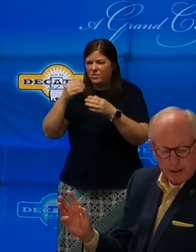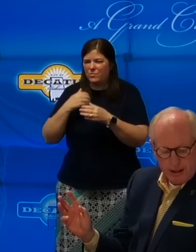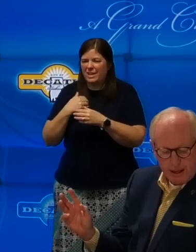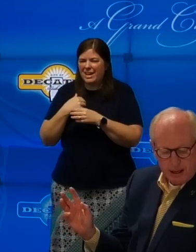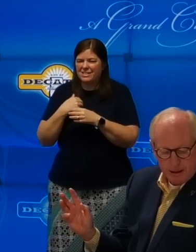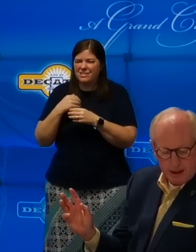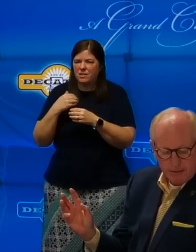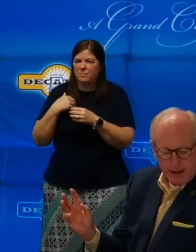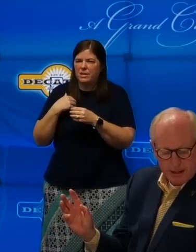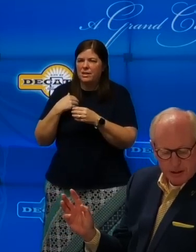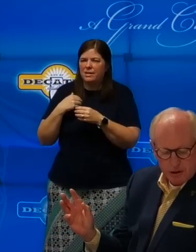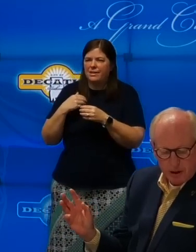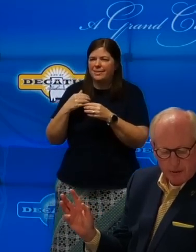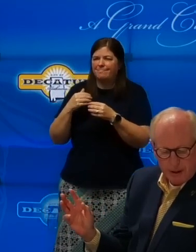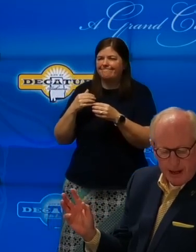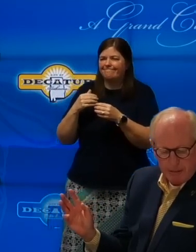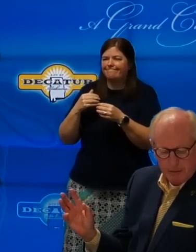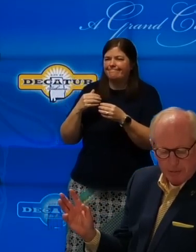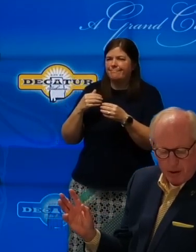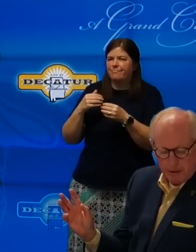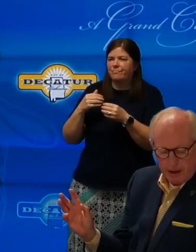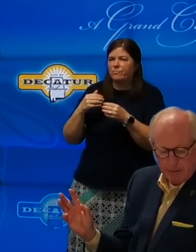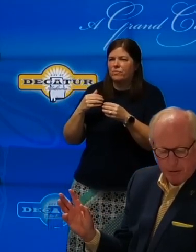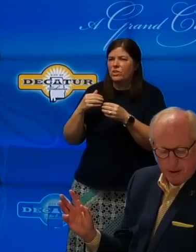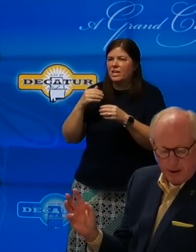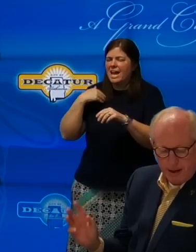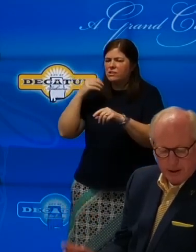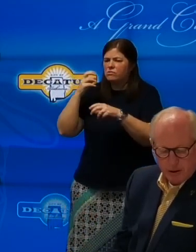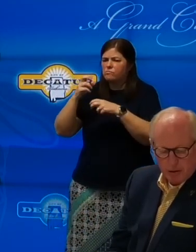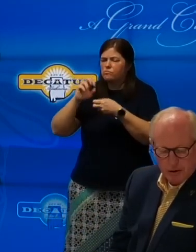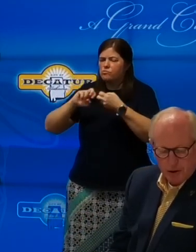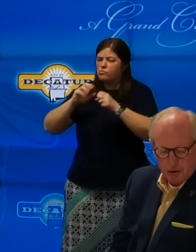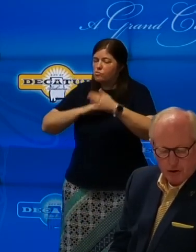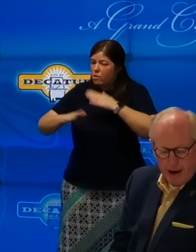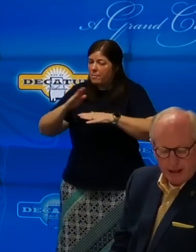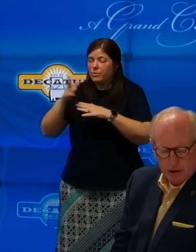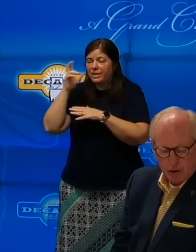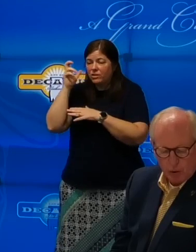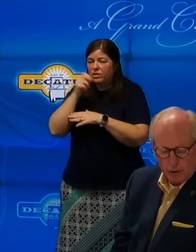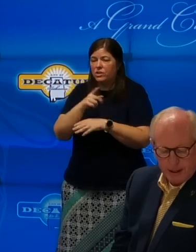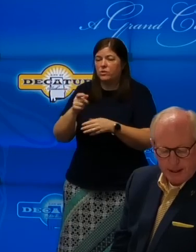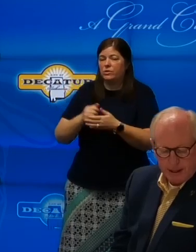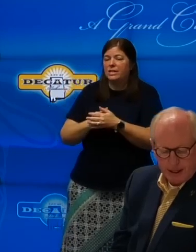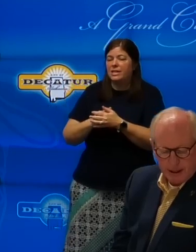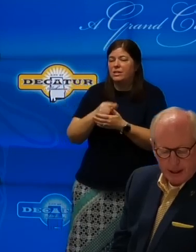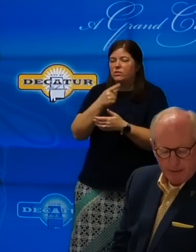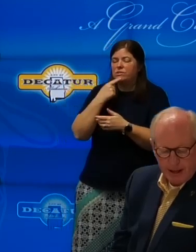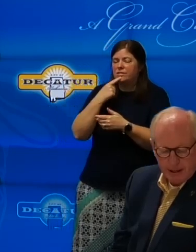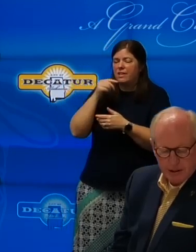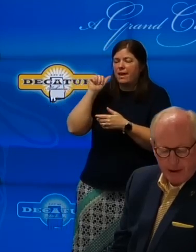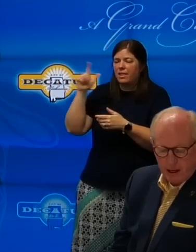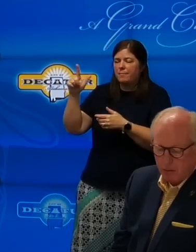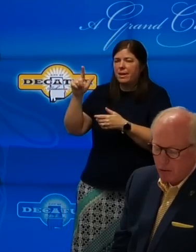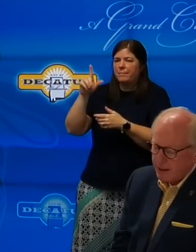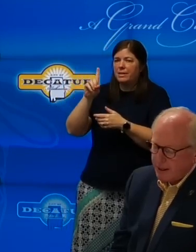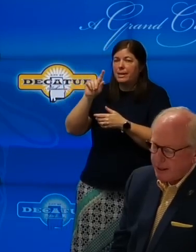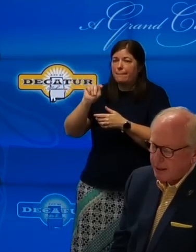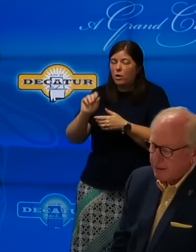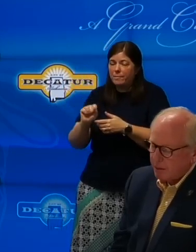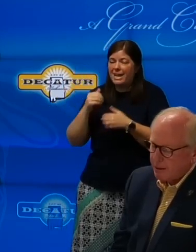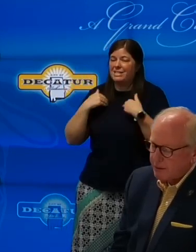glitch, and that is that the Alabama Department of Labor has launched a new tracking tool. and that is